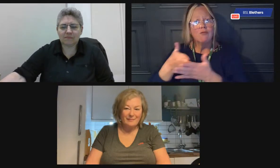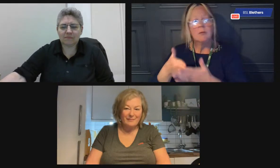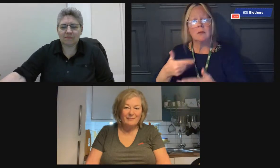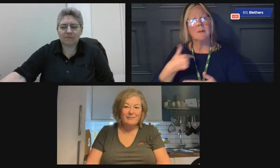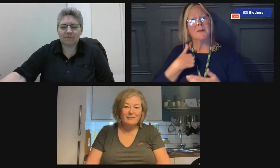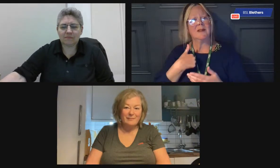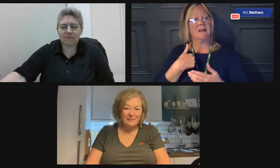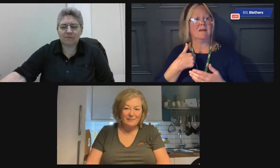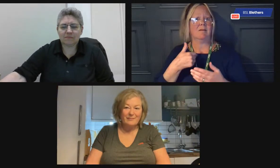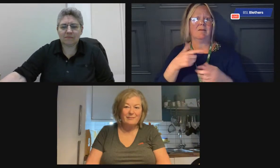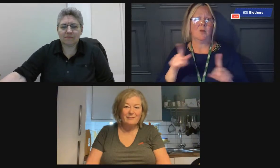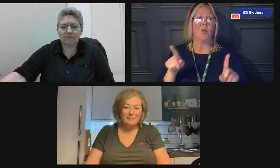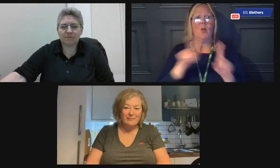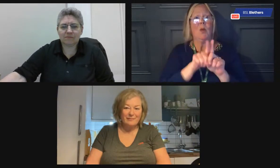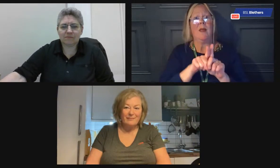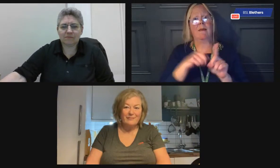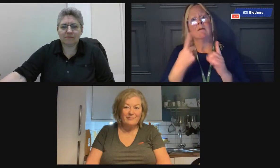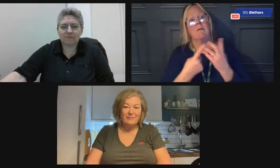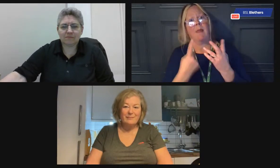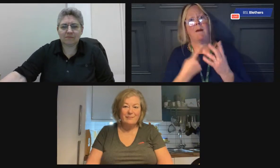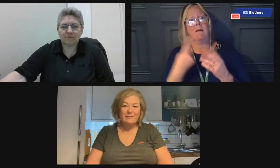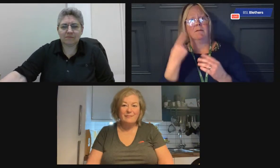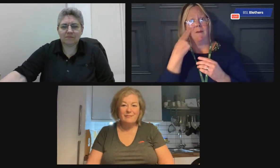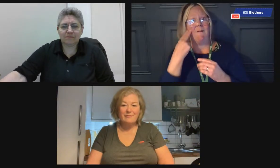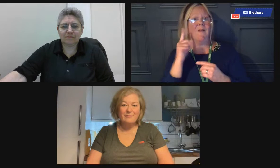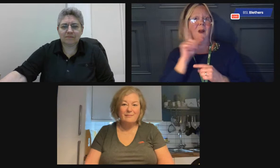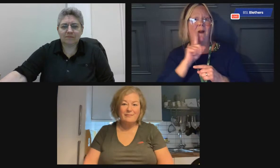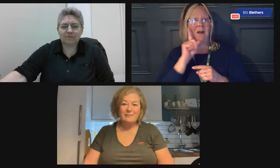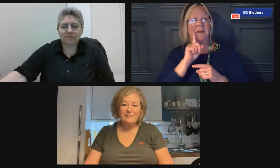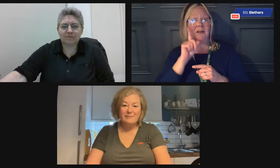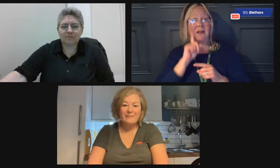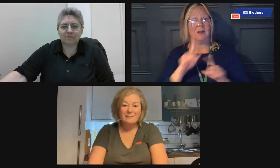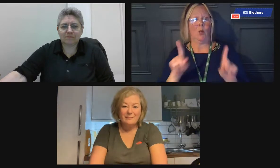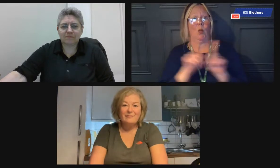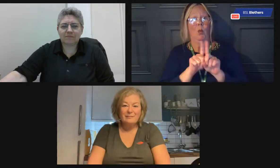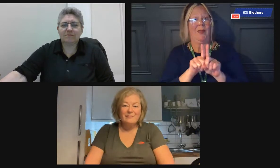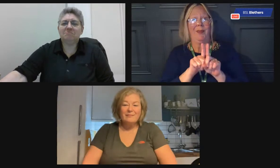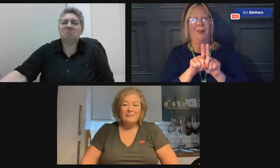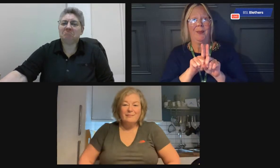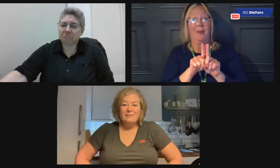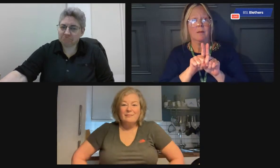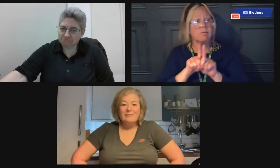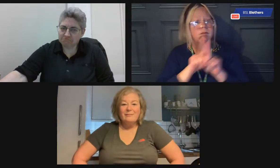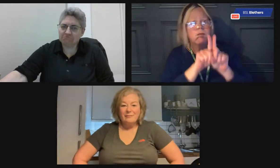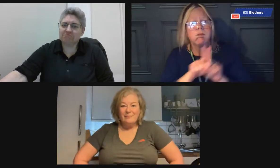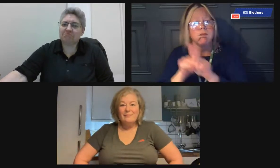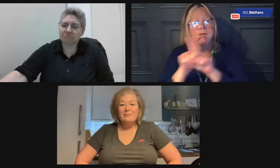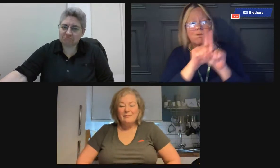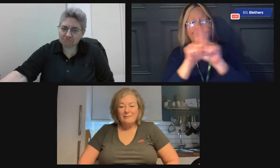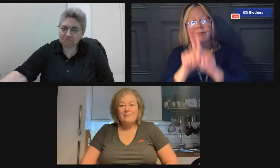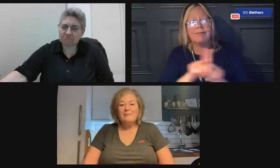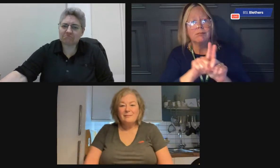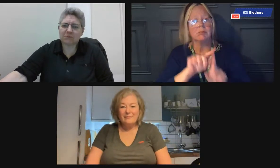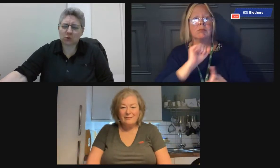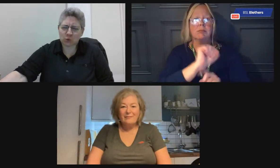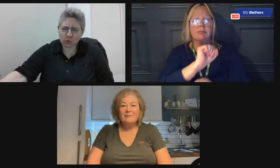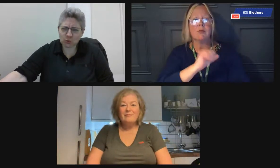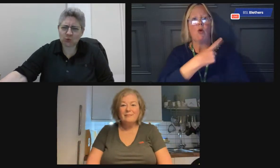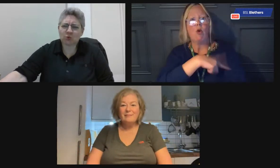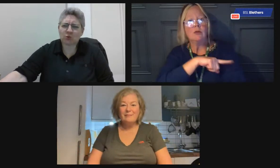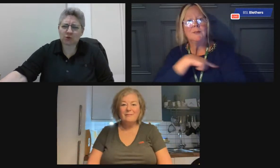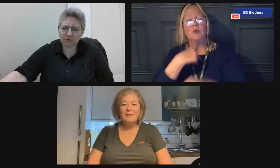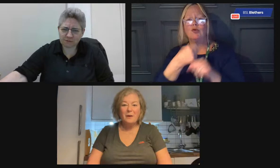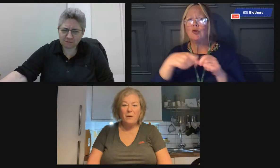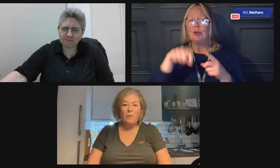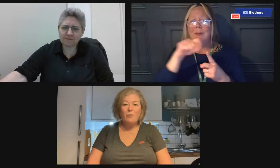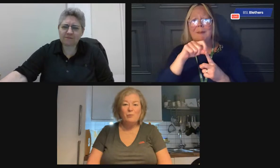realized that there were so many barriers. I had been accompanying other deaf women